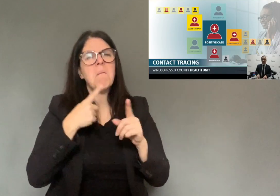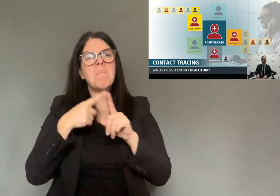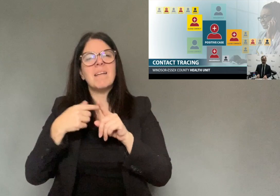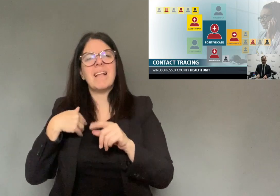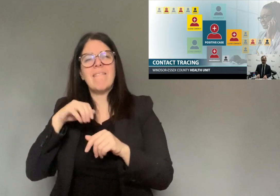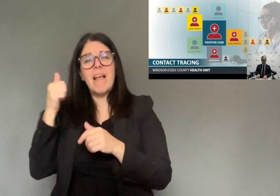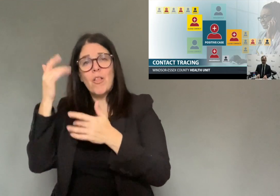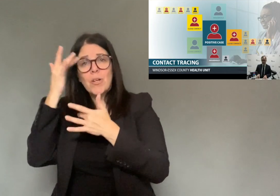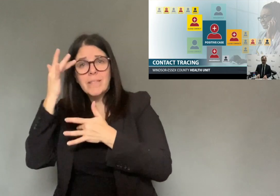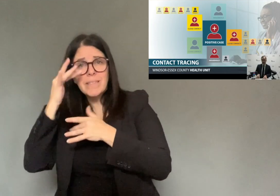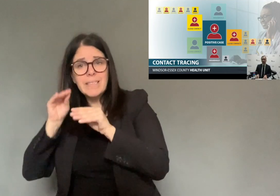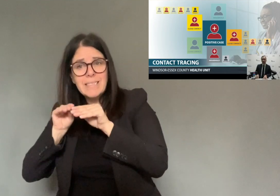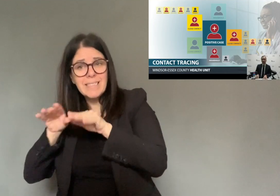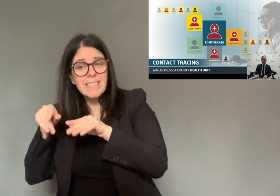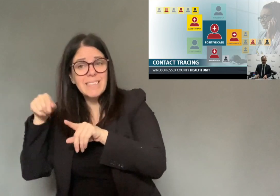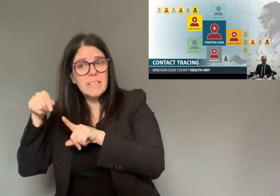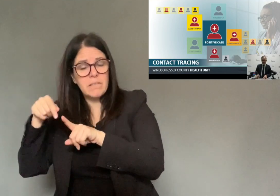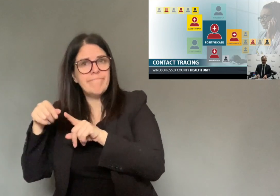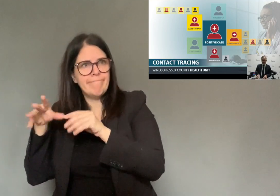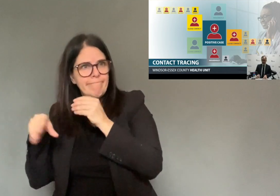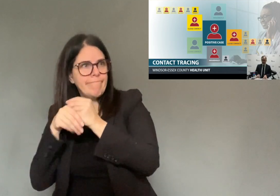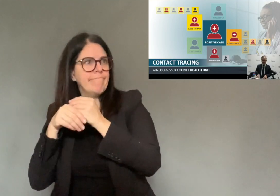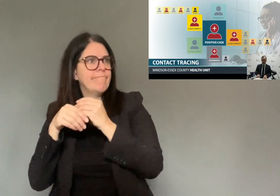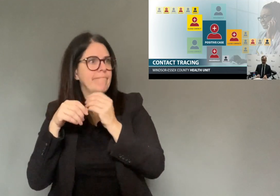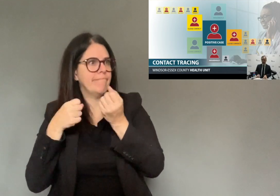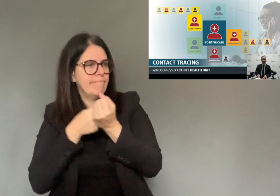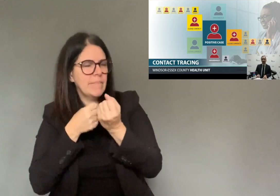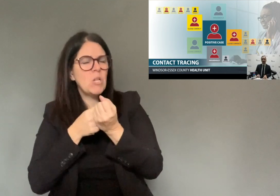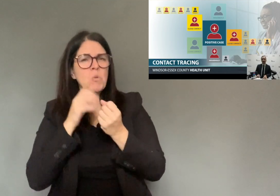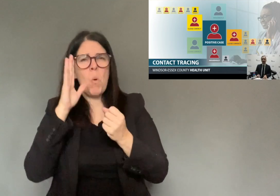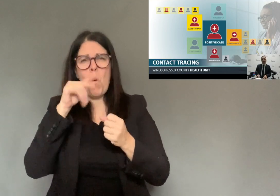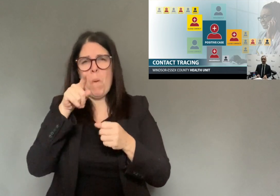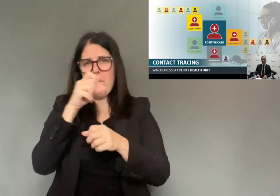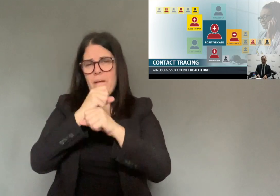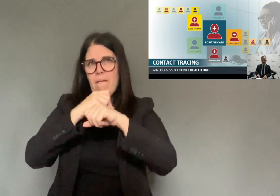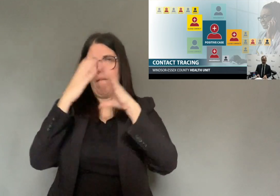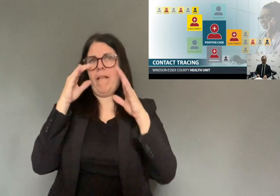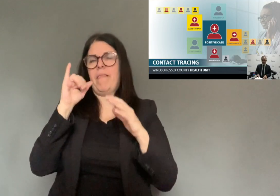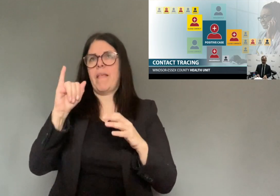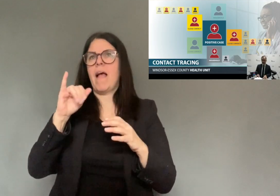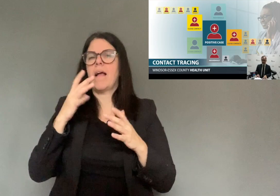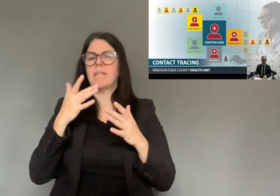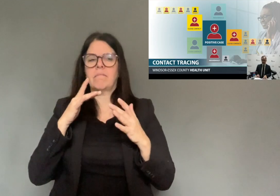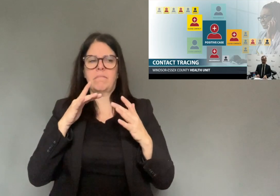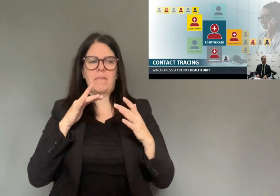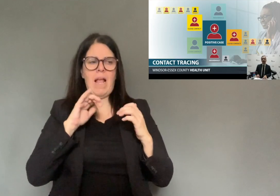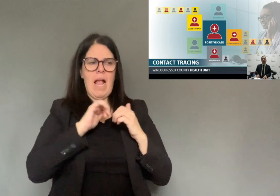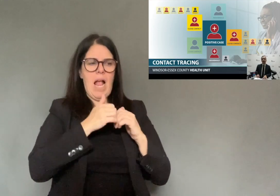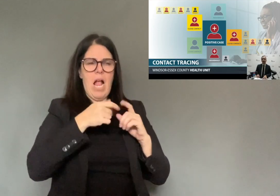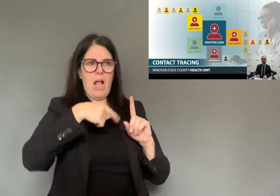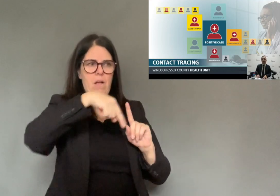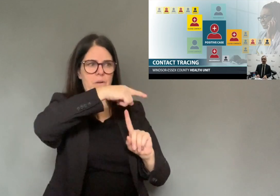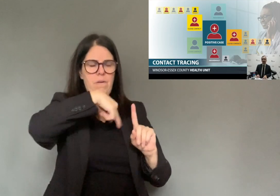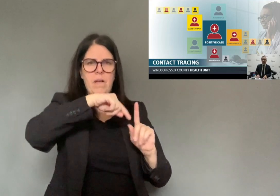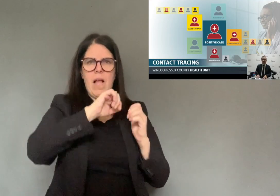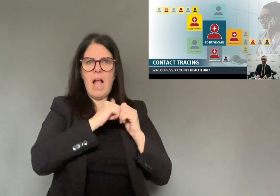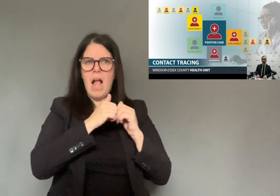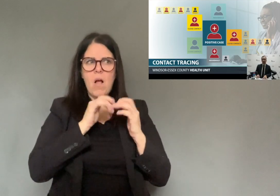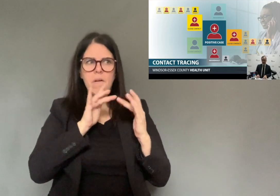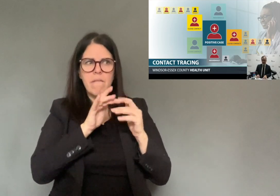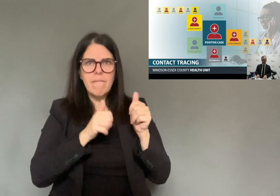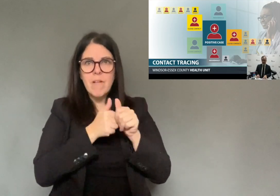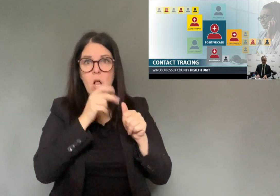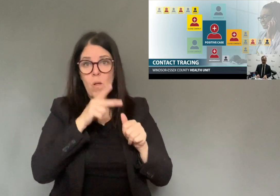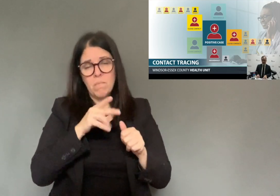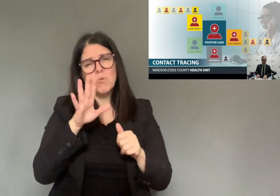variety of roles. I hope that this helps to explain contact tracing and assure the public that if you are a contact, public health will